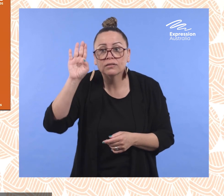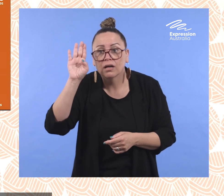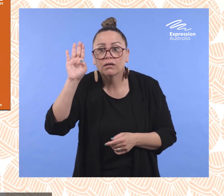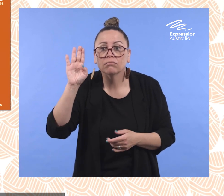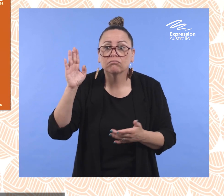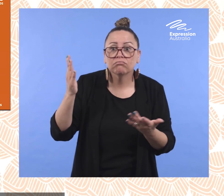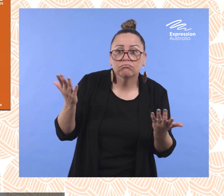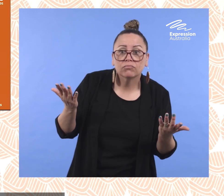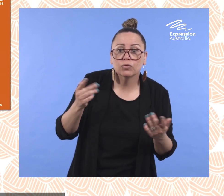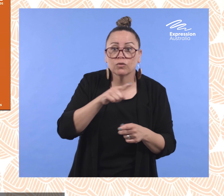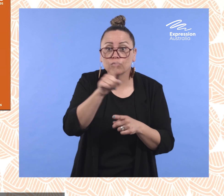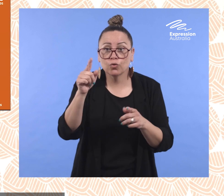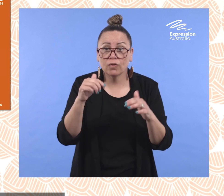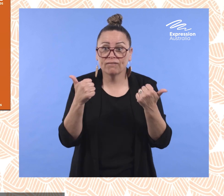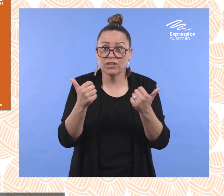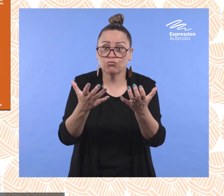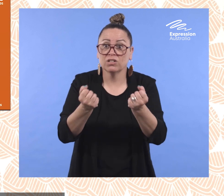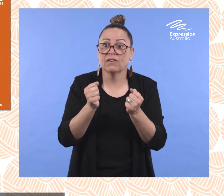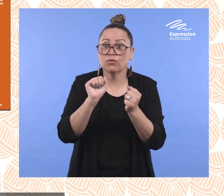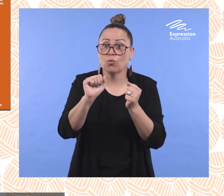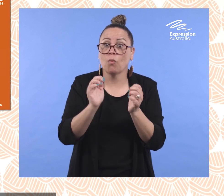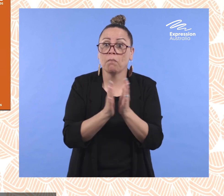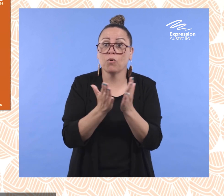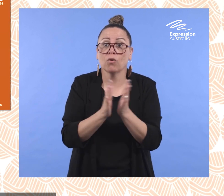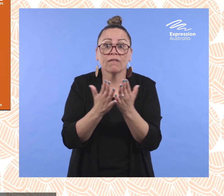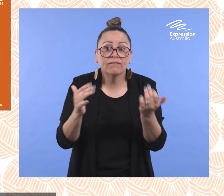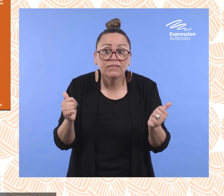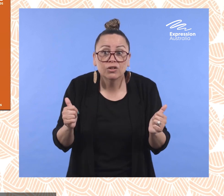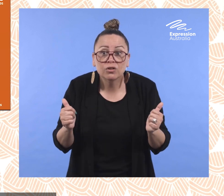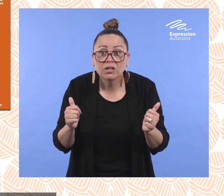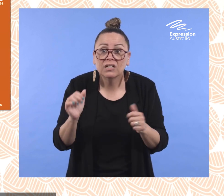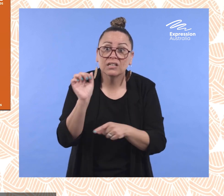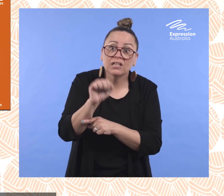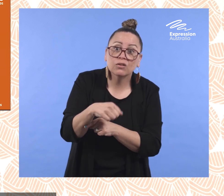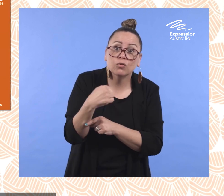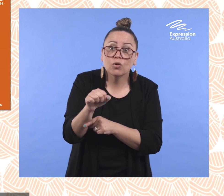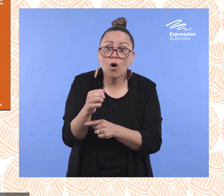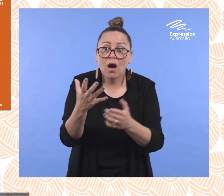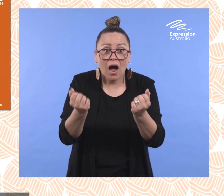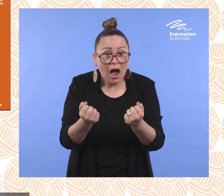have received your brochure in the mail, your yes and no pamphlet.